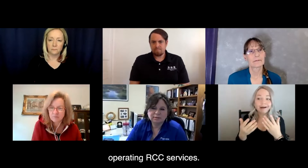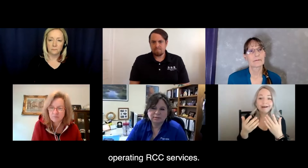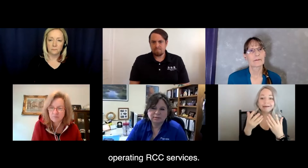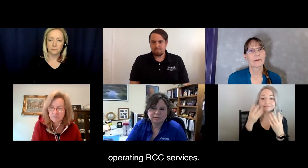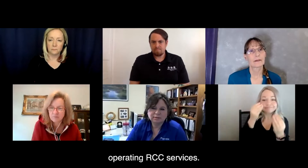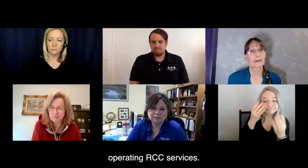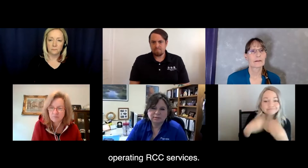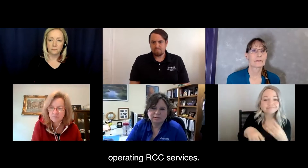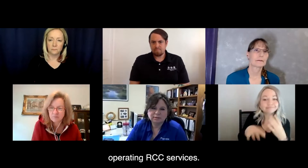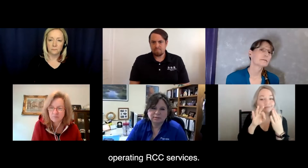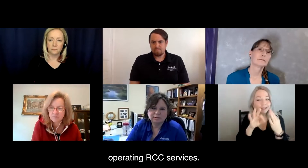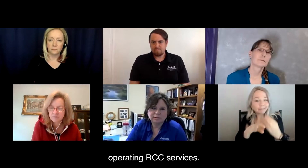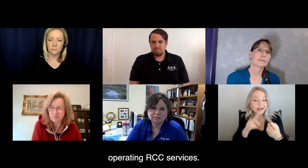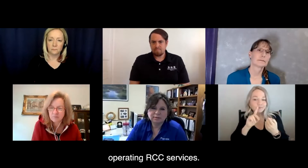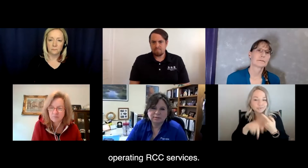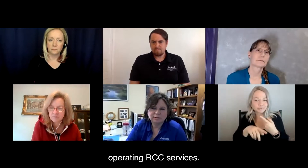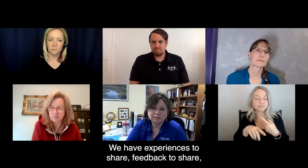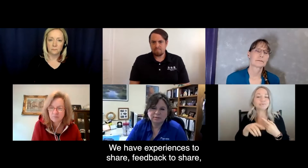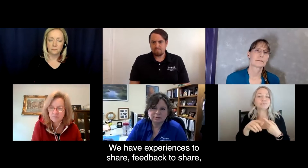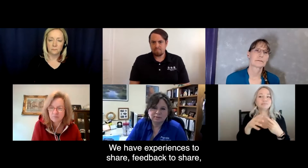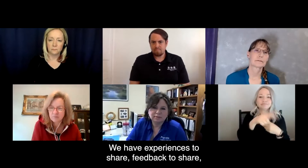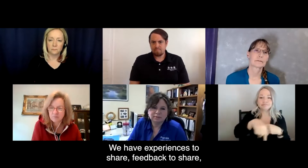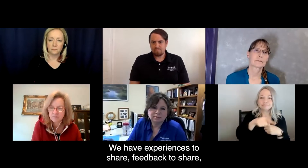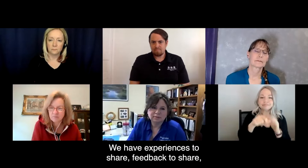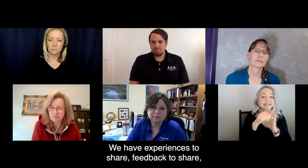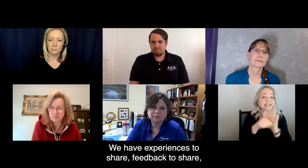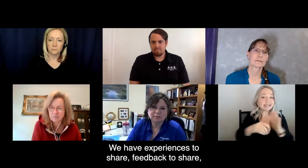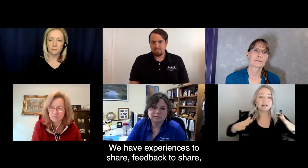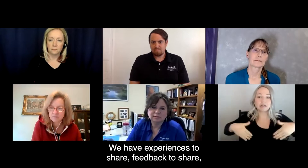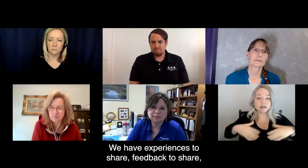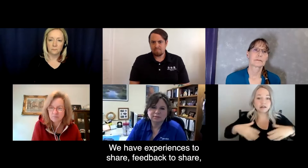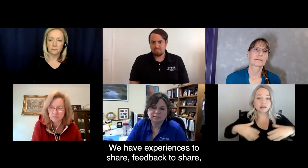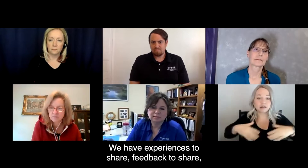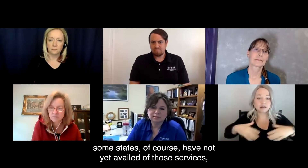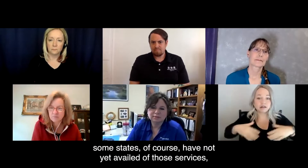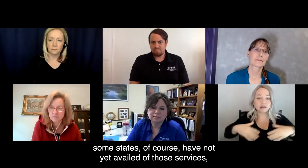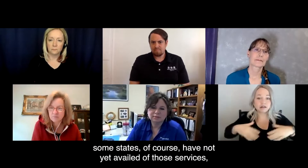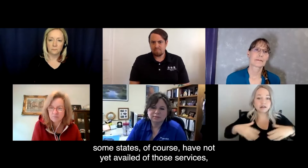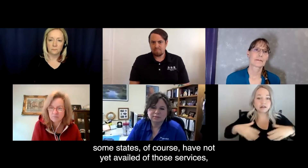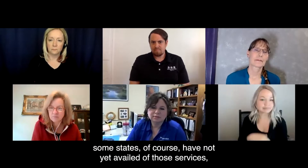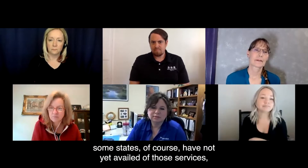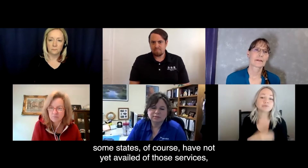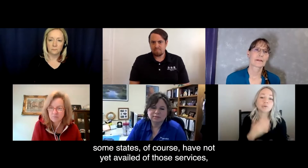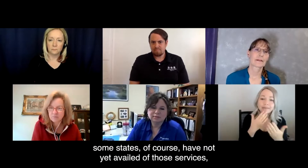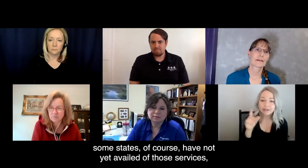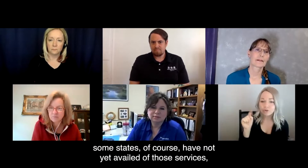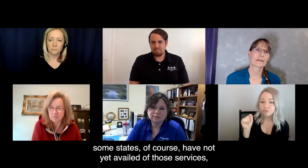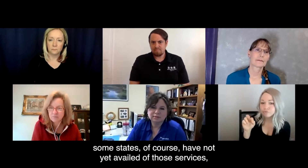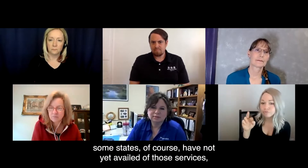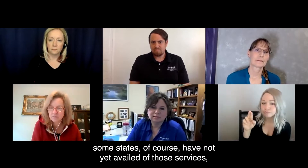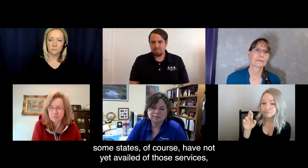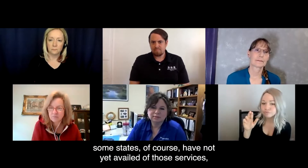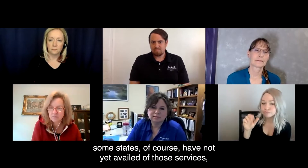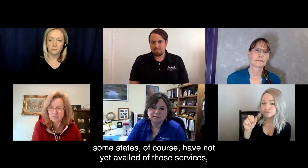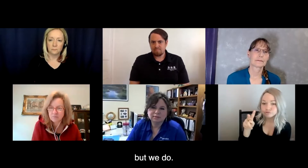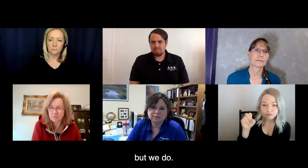operating RCC services. We have experiences to share, feedback to share. Some states, of course, have not yet availed of